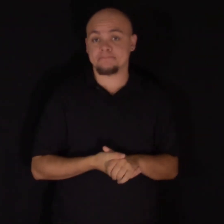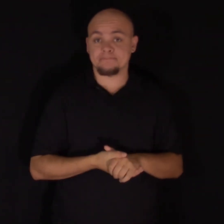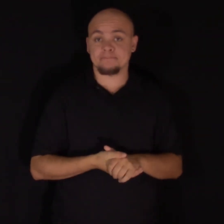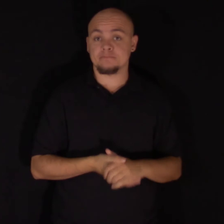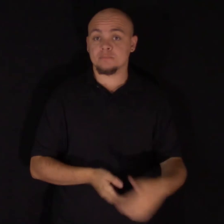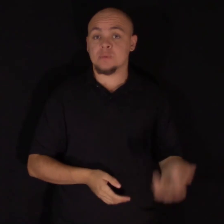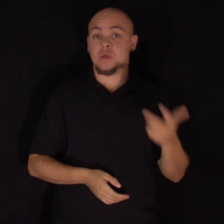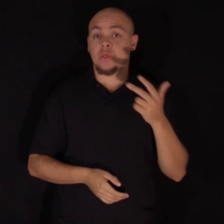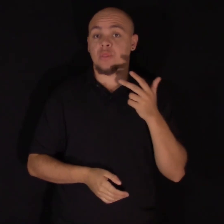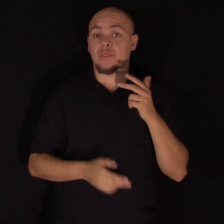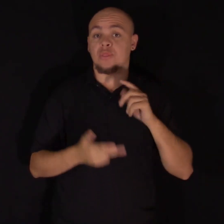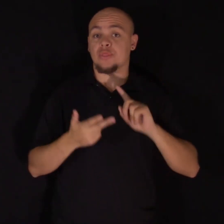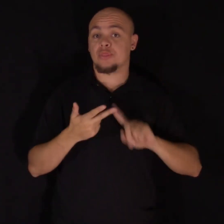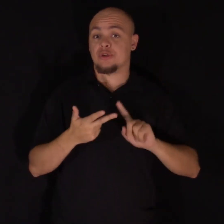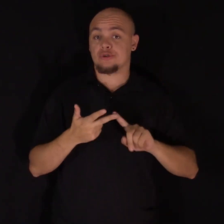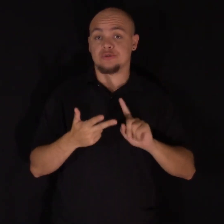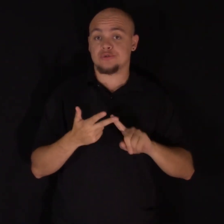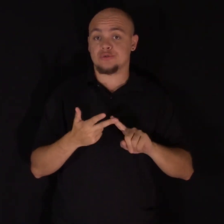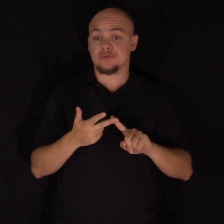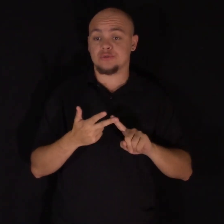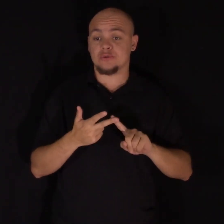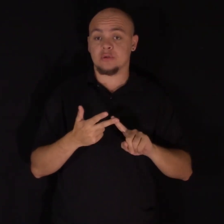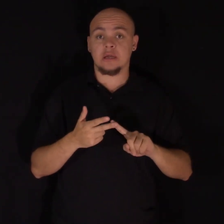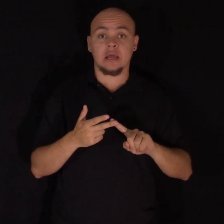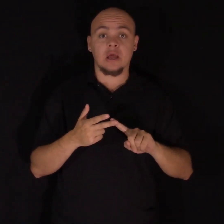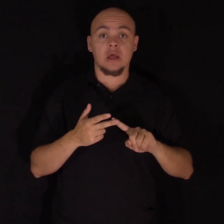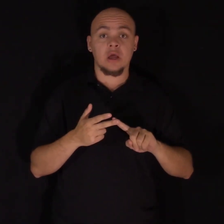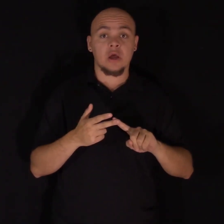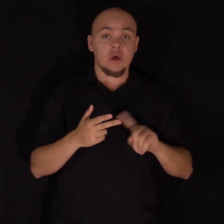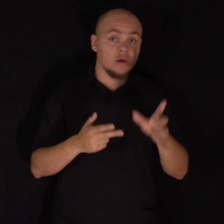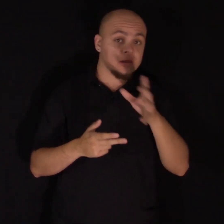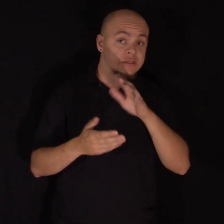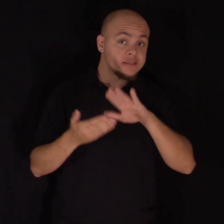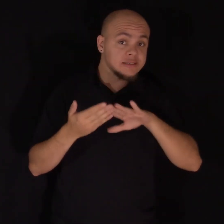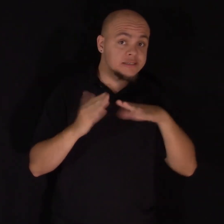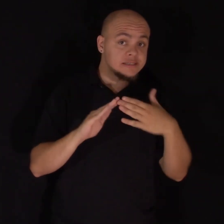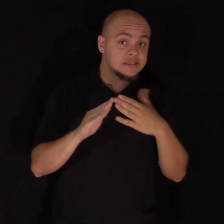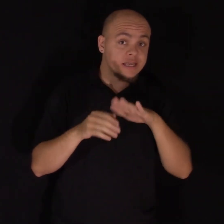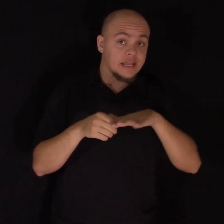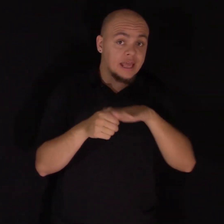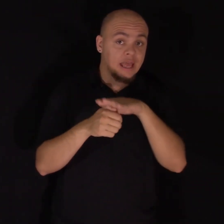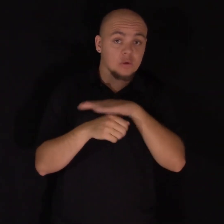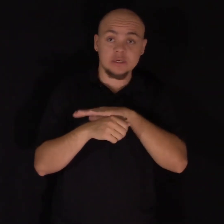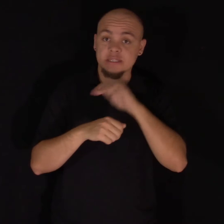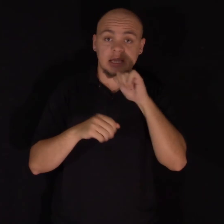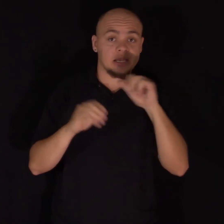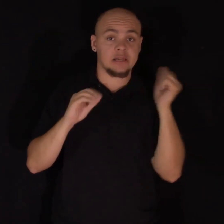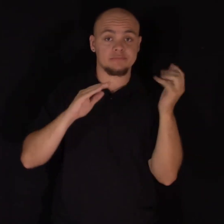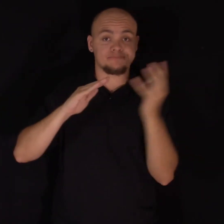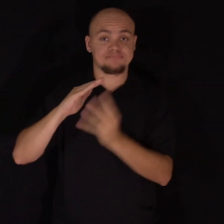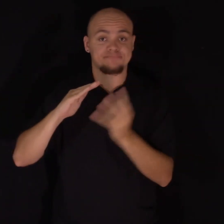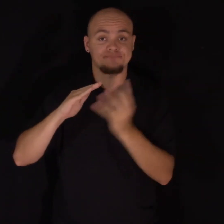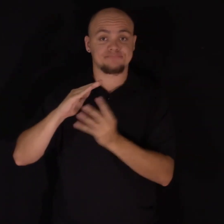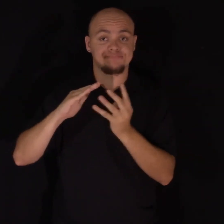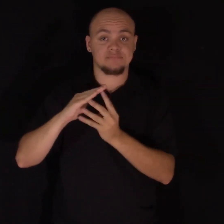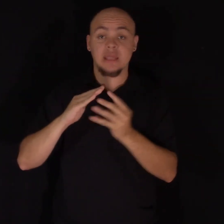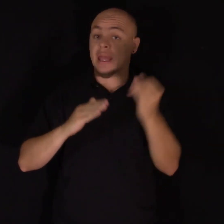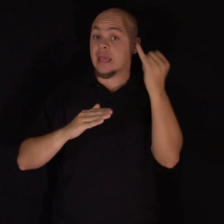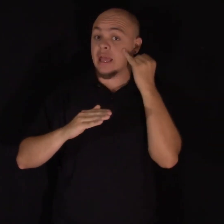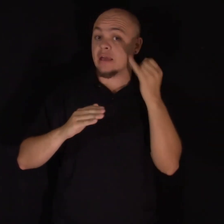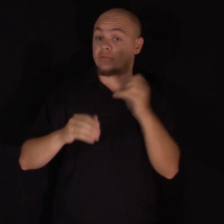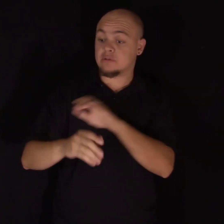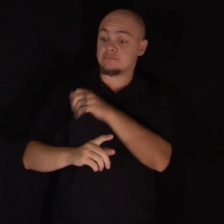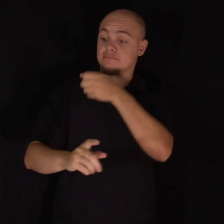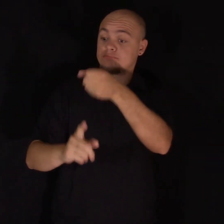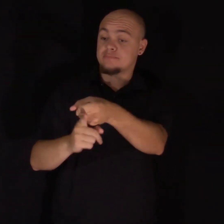Third, it didn't get into many urban areas, and that was just luck. If it had gotten into a lot more urban areas,